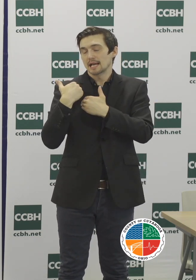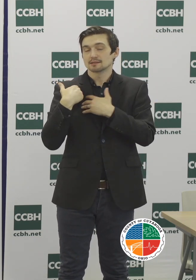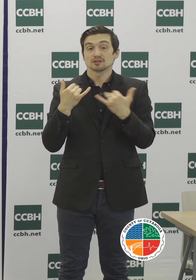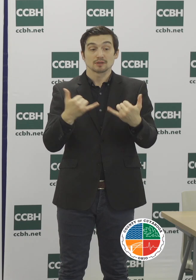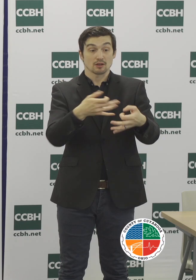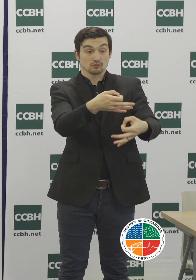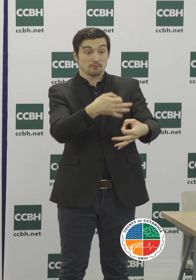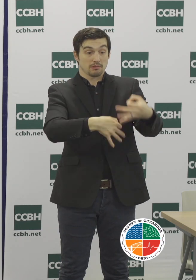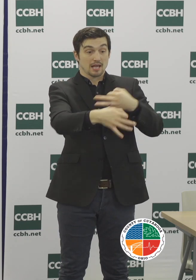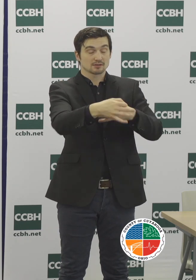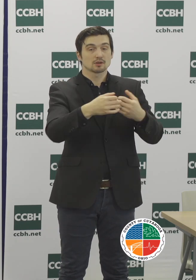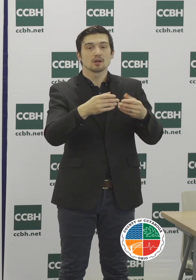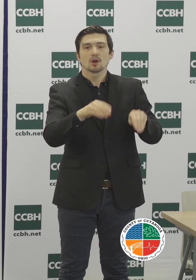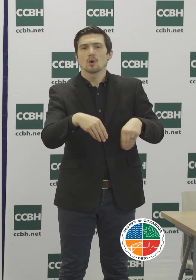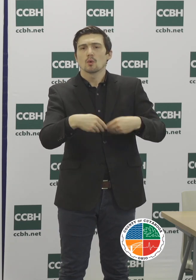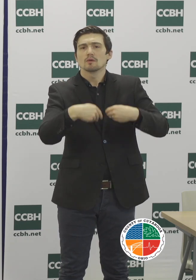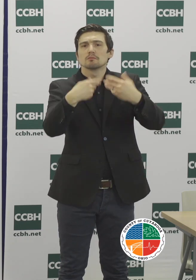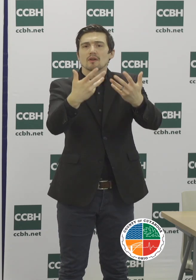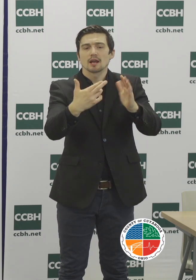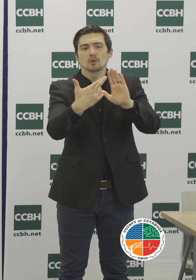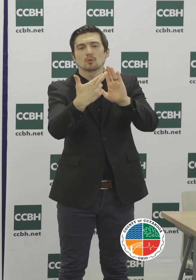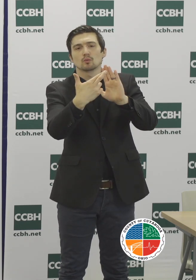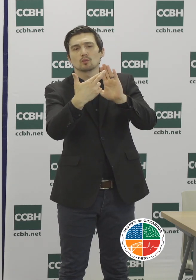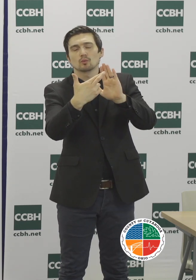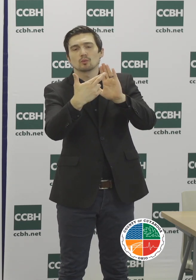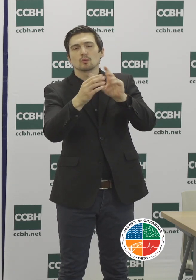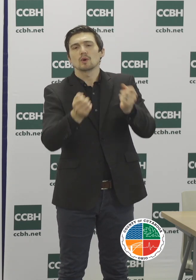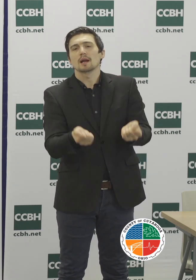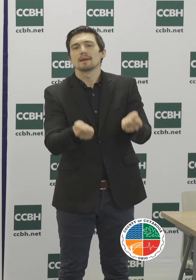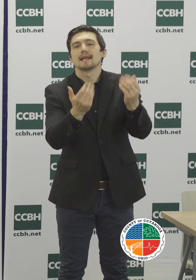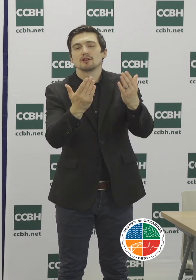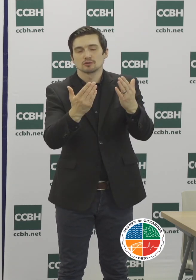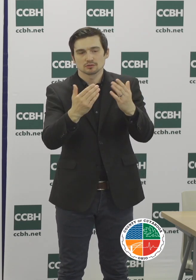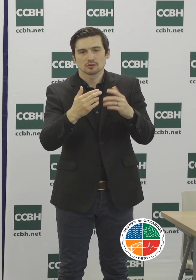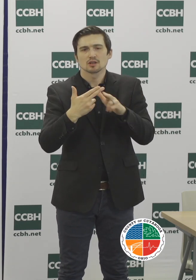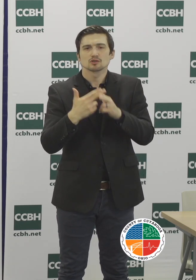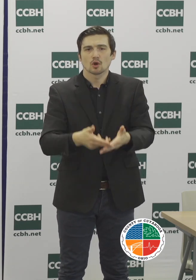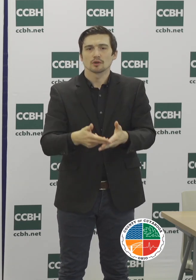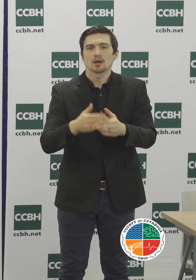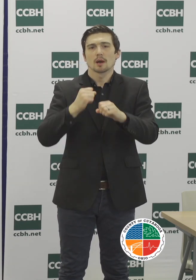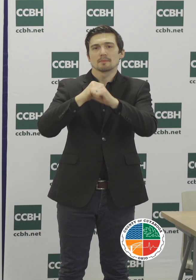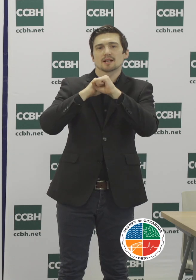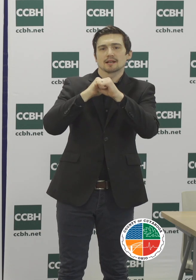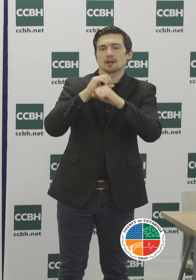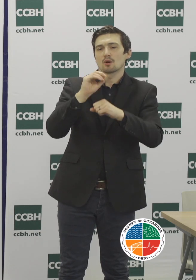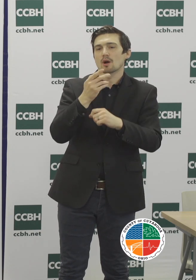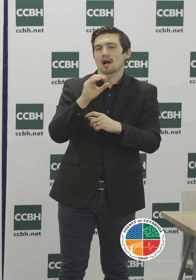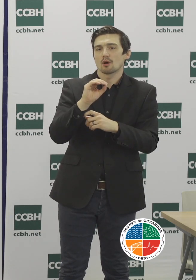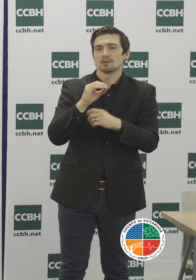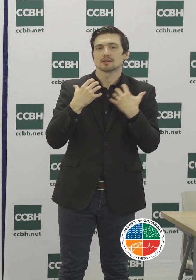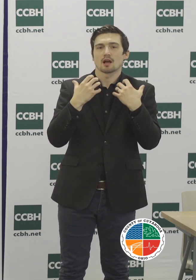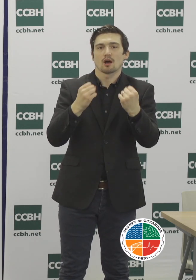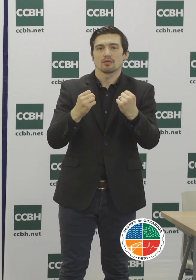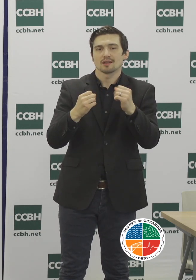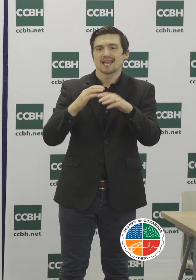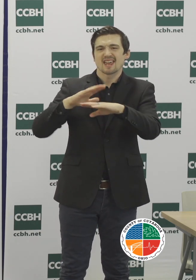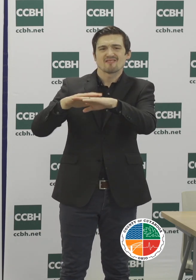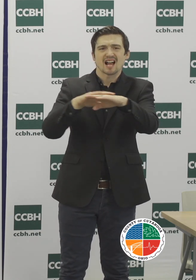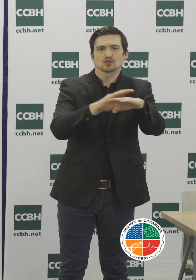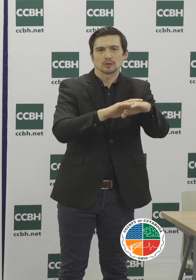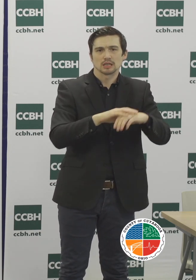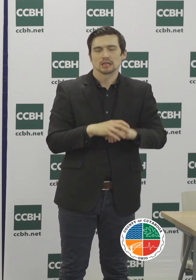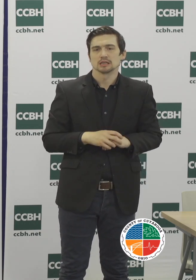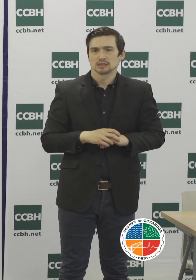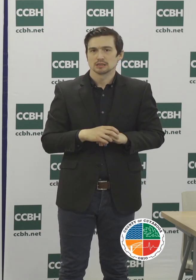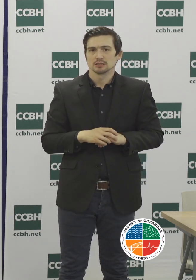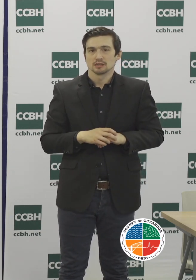set of recommendations known as the Ohioans Protecting Ohioans Health Advisory. The advisory recommends but